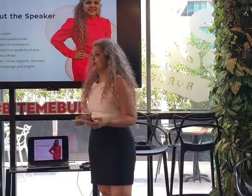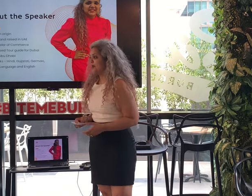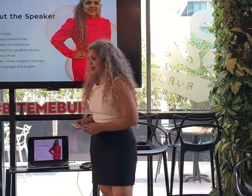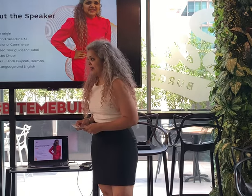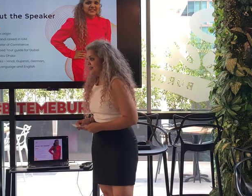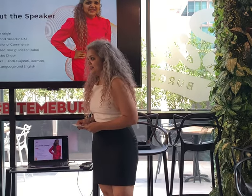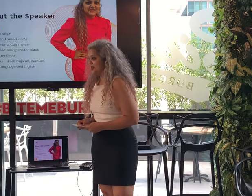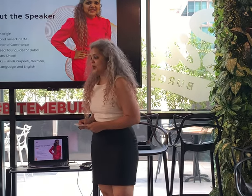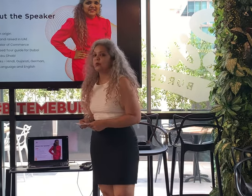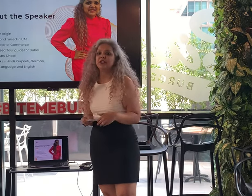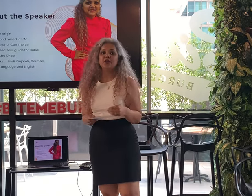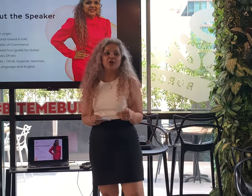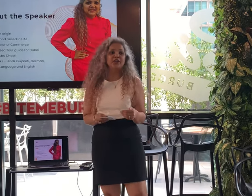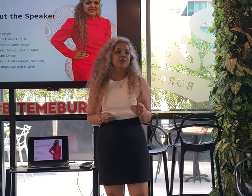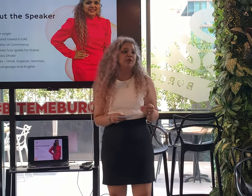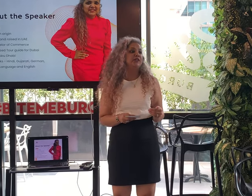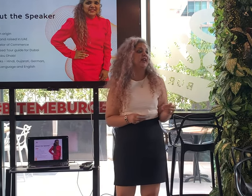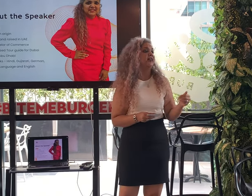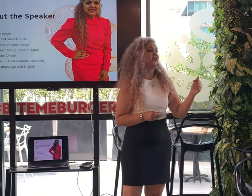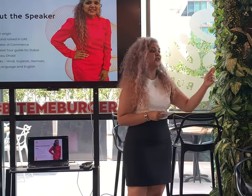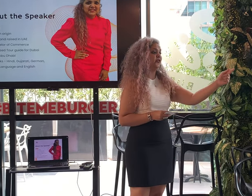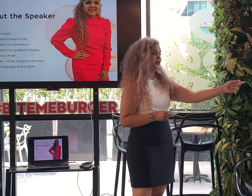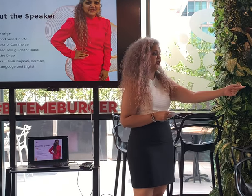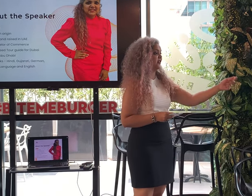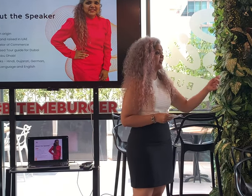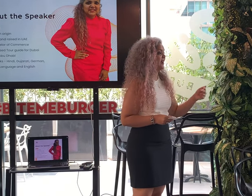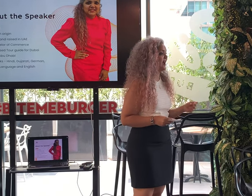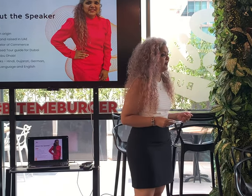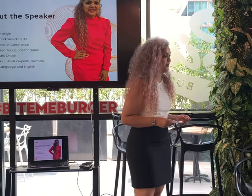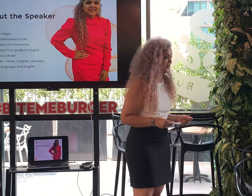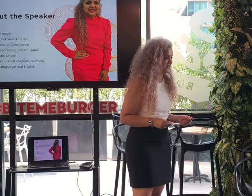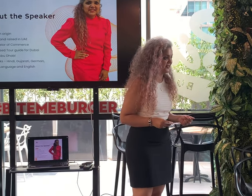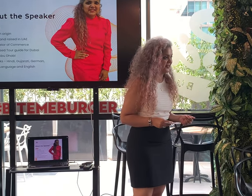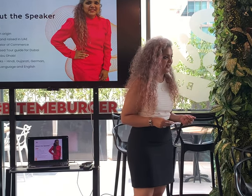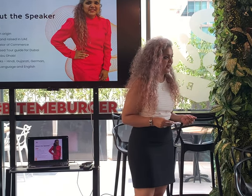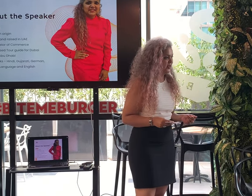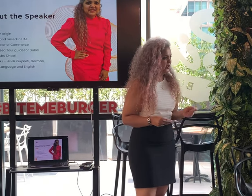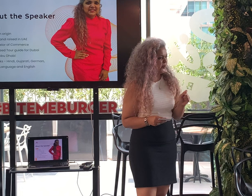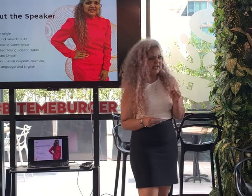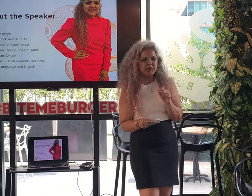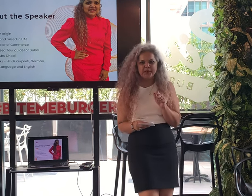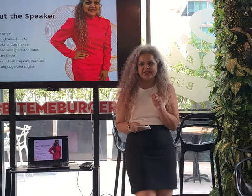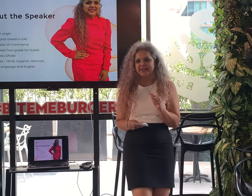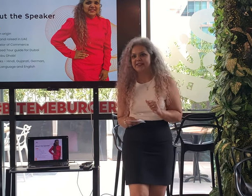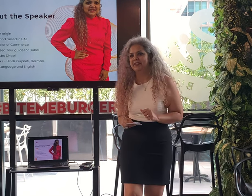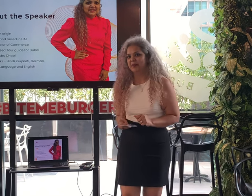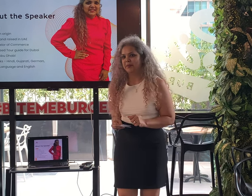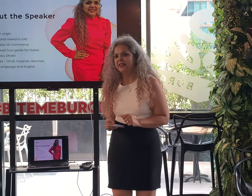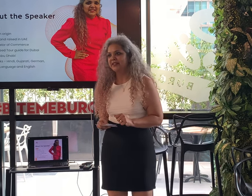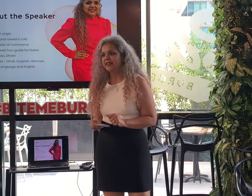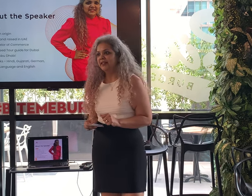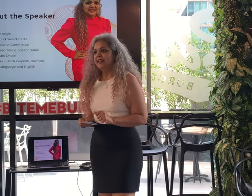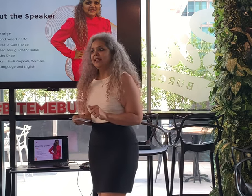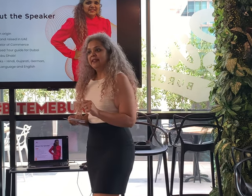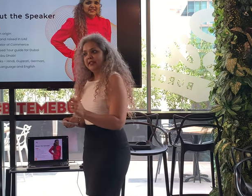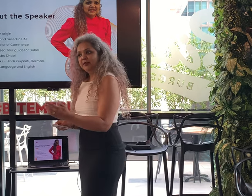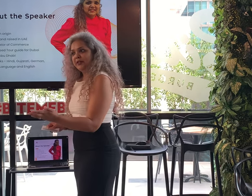their past would not know their future and present. So I'll twist it a little bit. If the